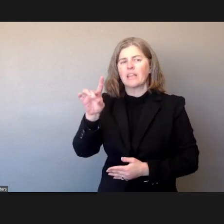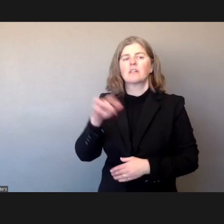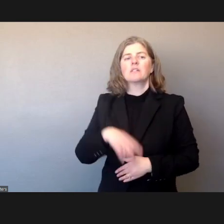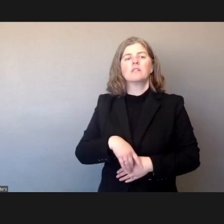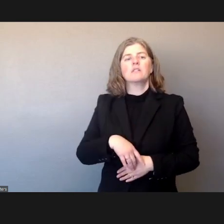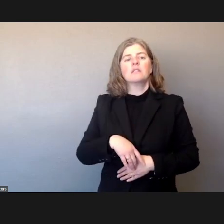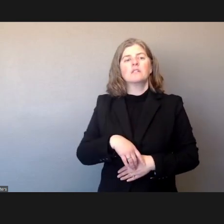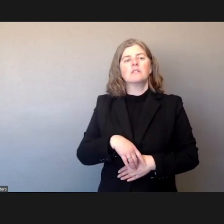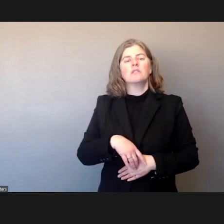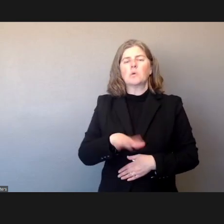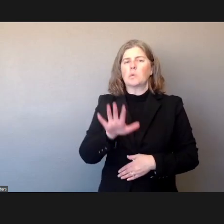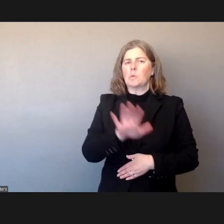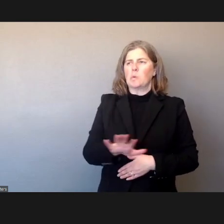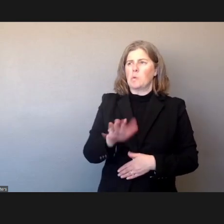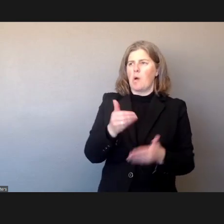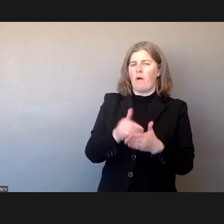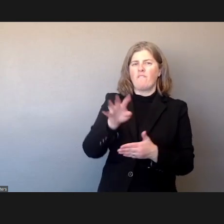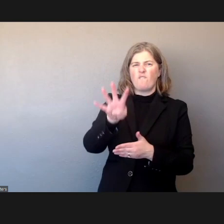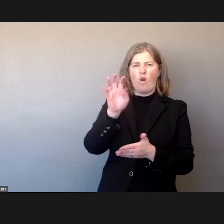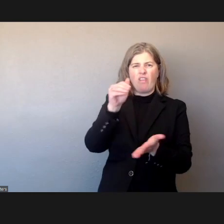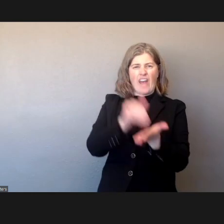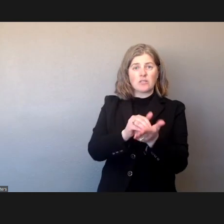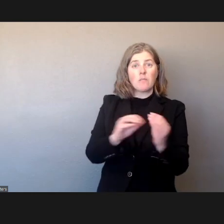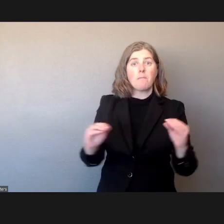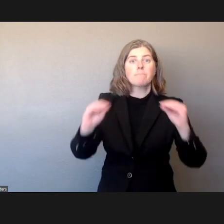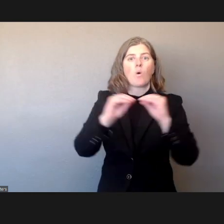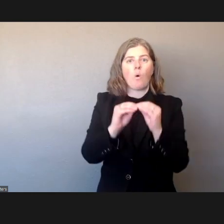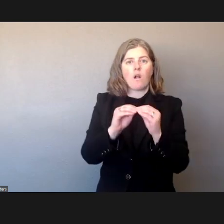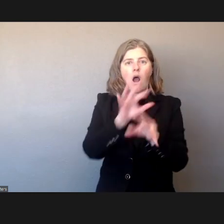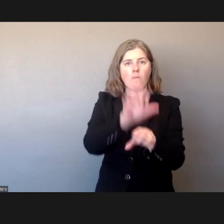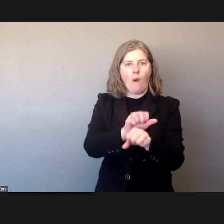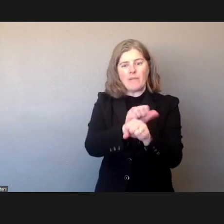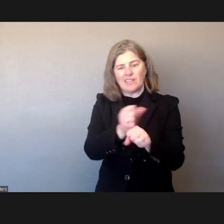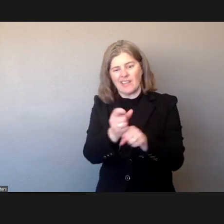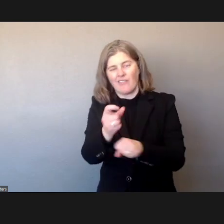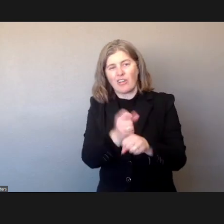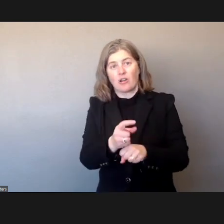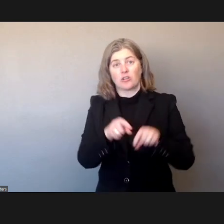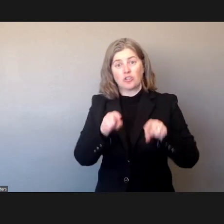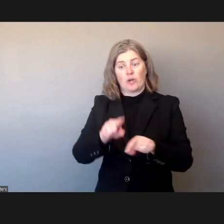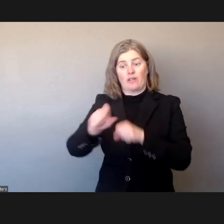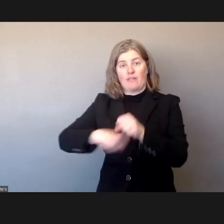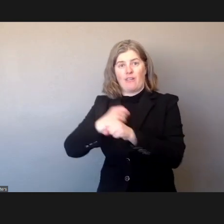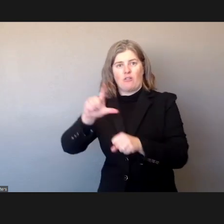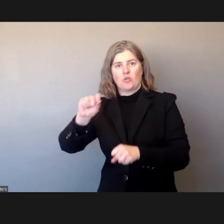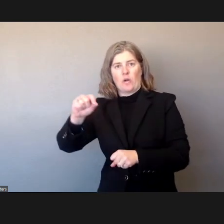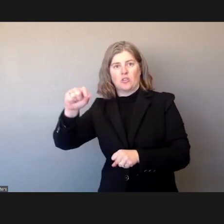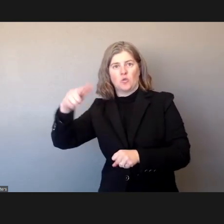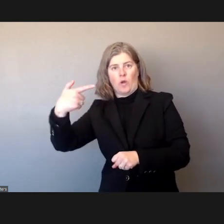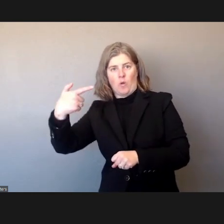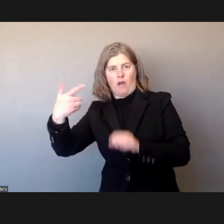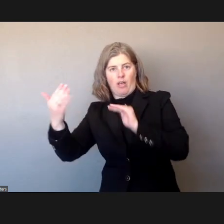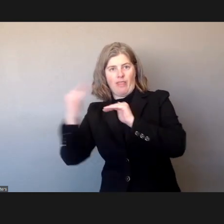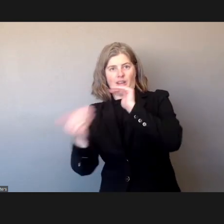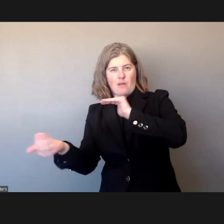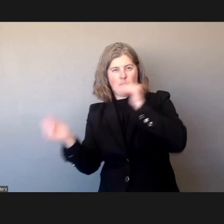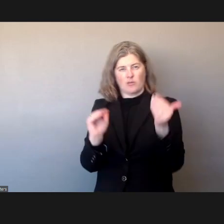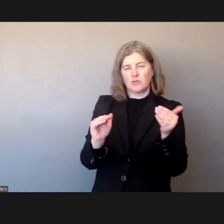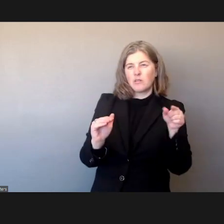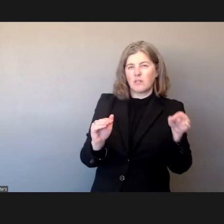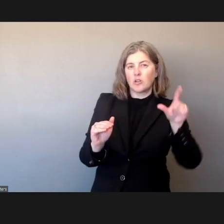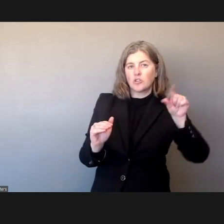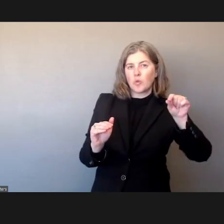almost 400,000 more behavioral health visits a year in 2021 than we saw in, for